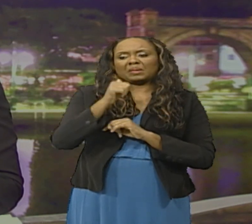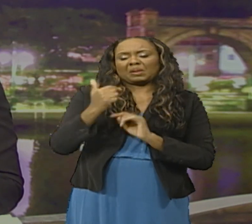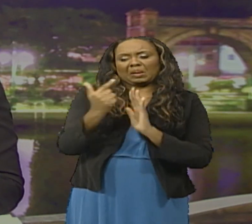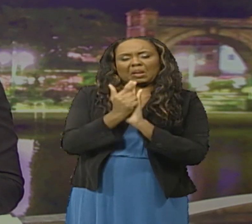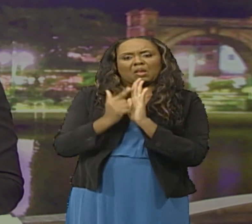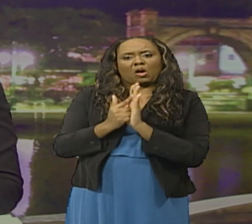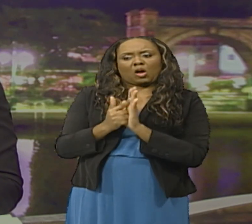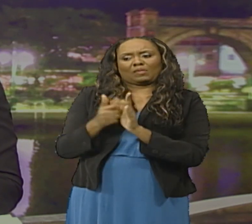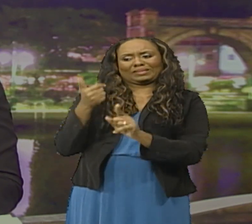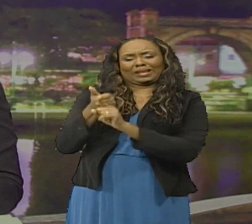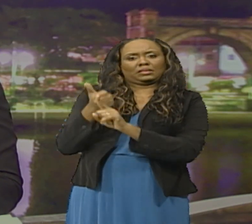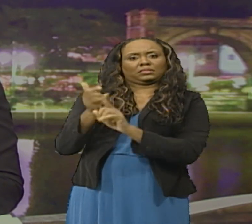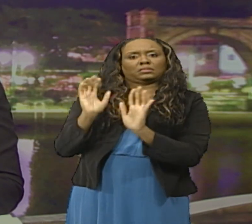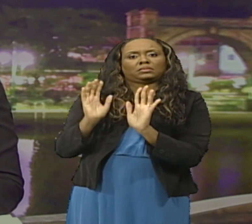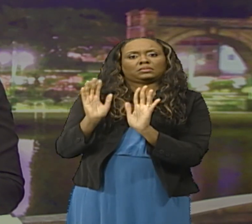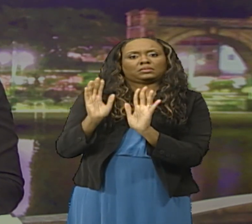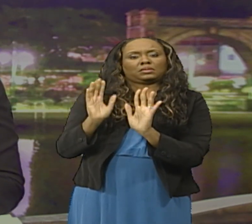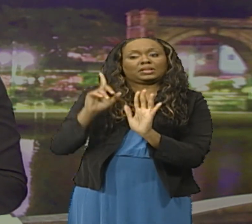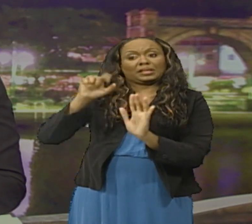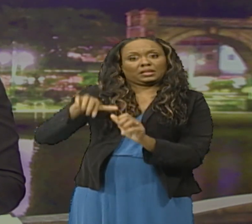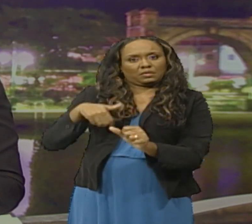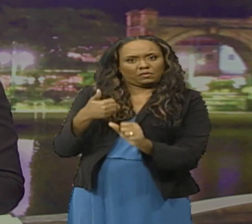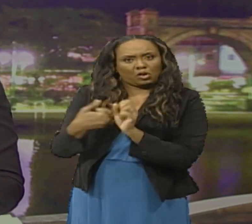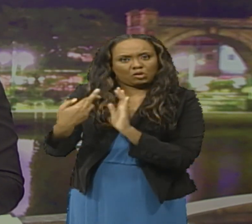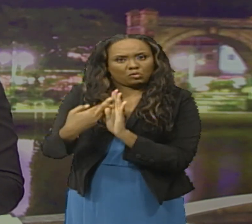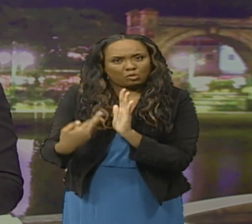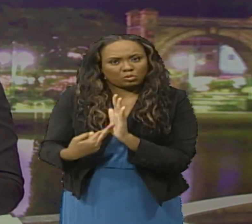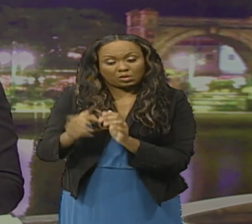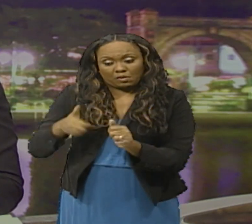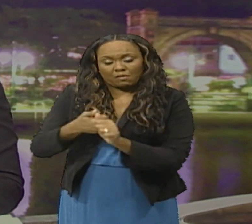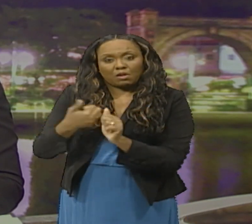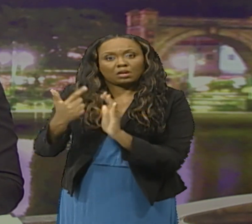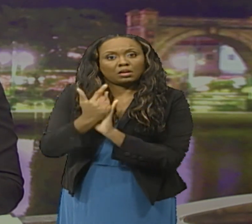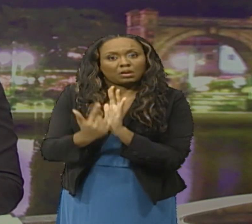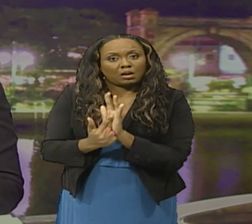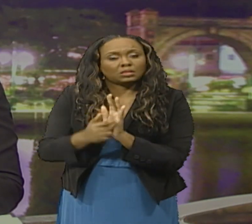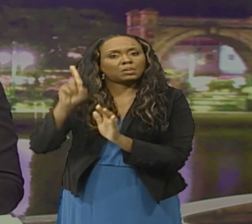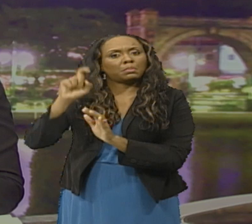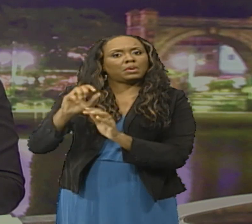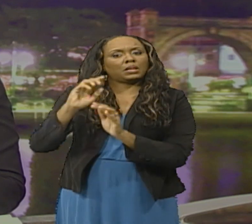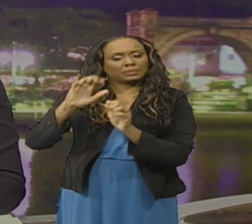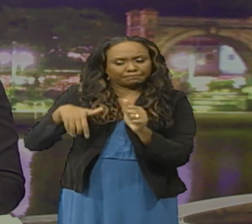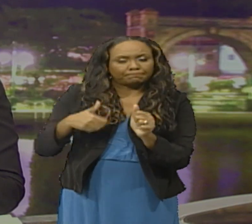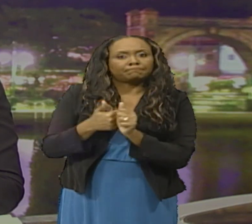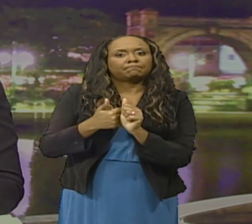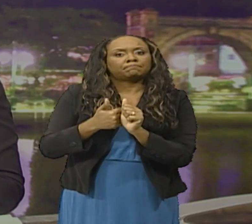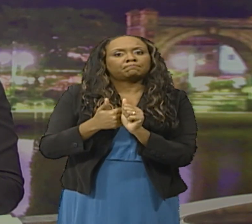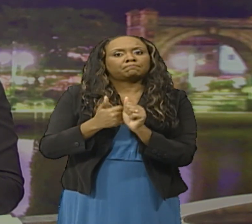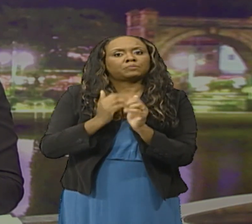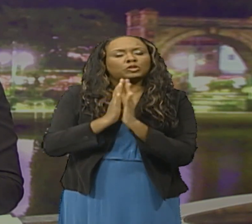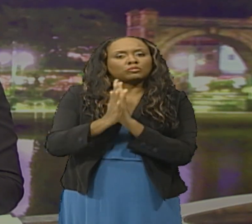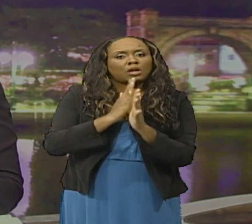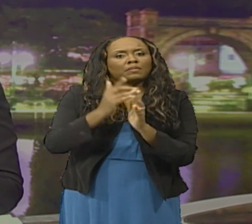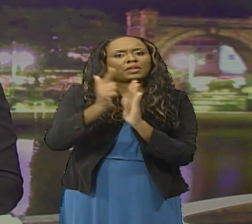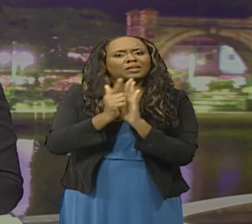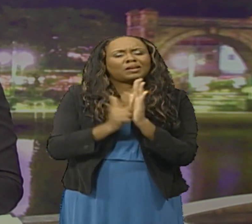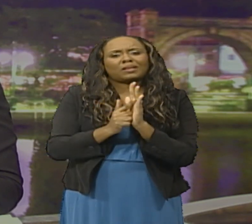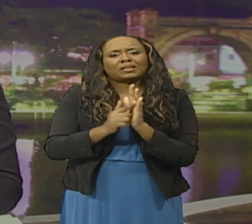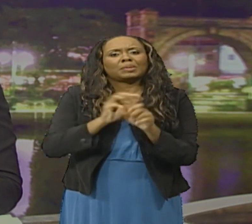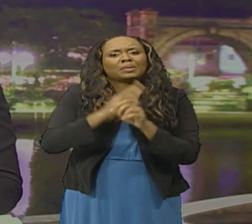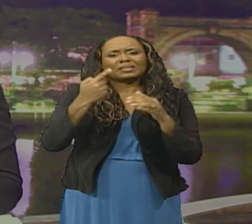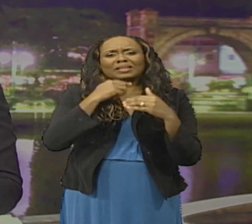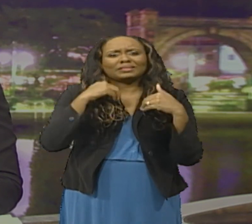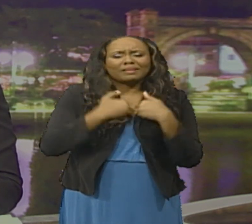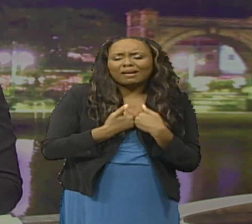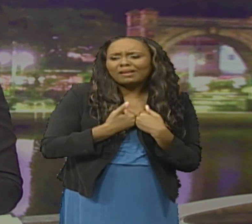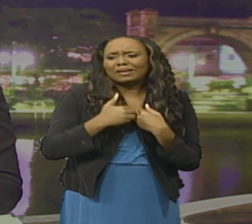Minister of Energy and Water Resources Wilfred Abrams says they must follow the traffic laws. He's tired of them using the roads without